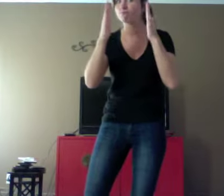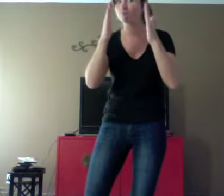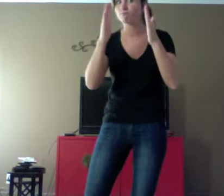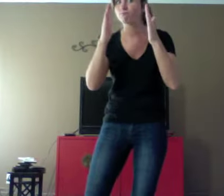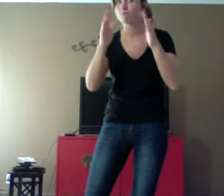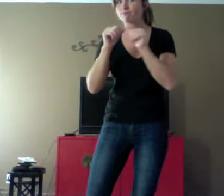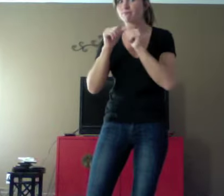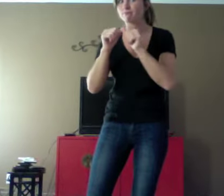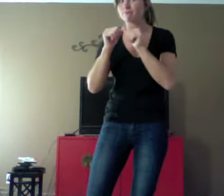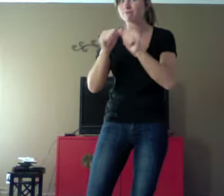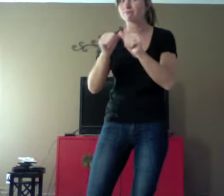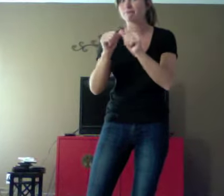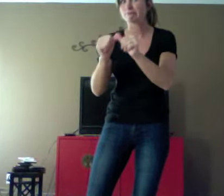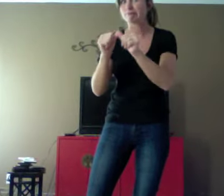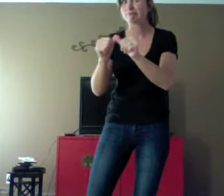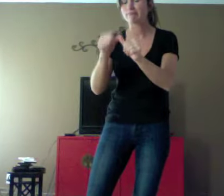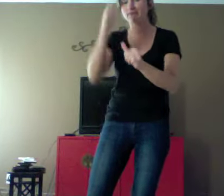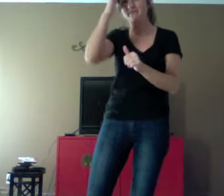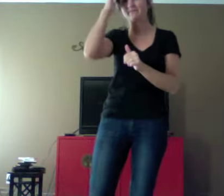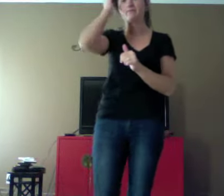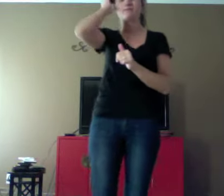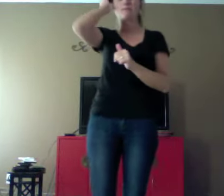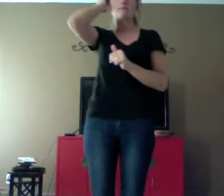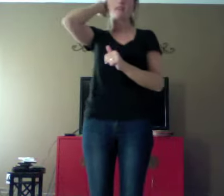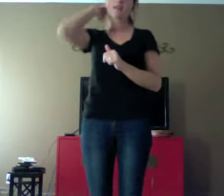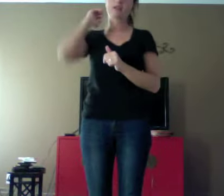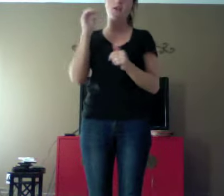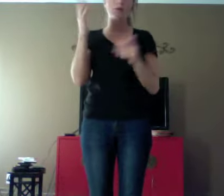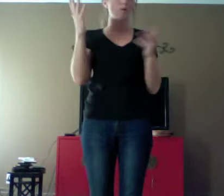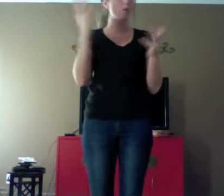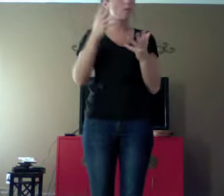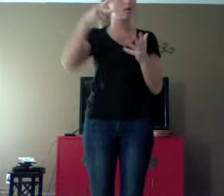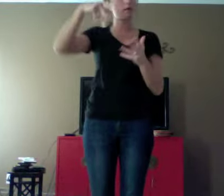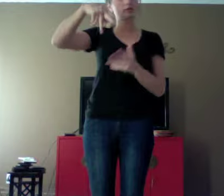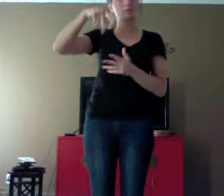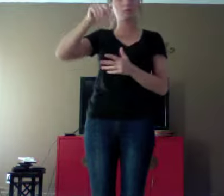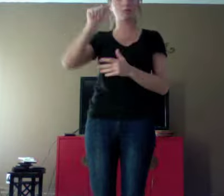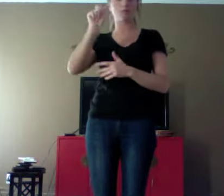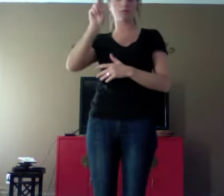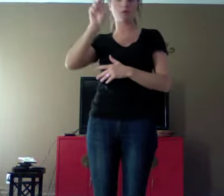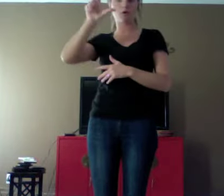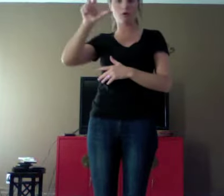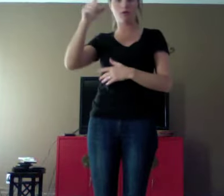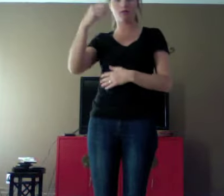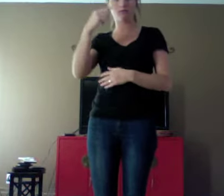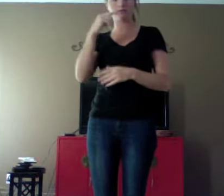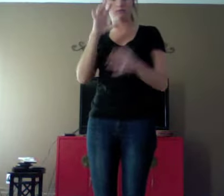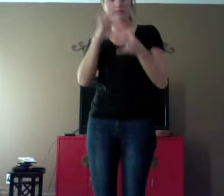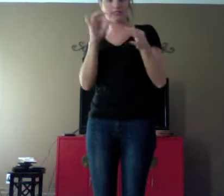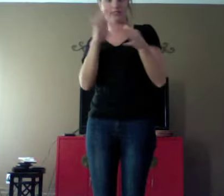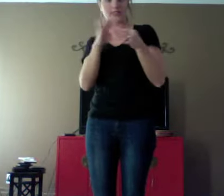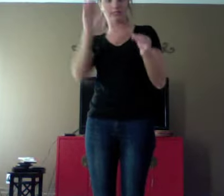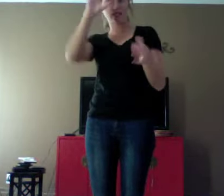try to endure it, okay? But what does he say to the husbands if you're going to have a great marriage for better or for worse?